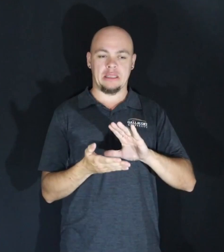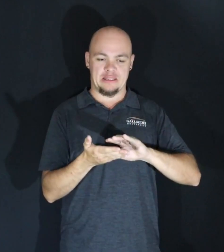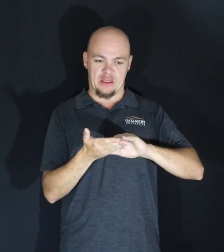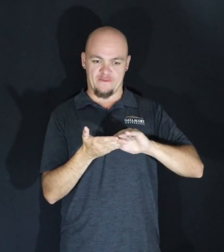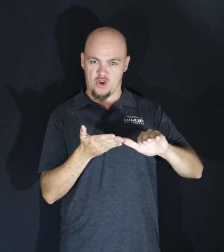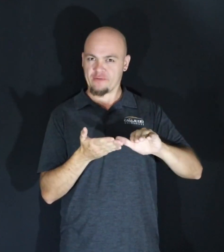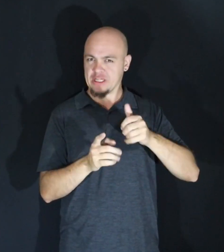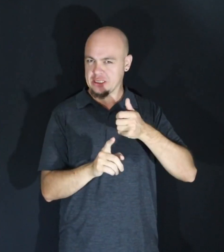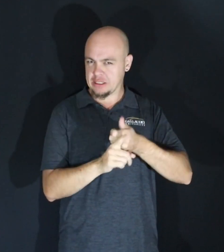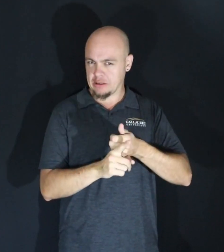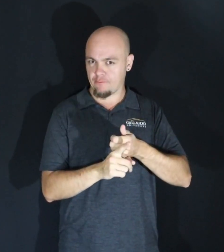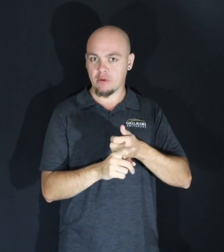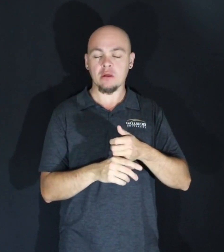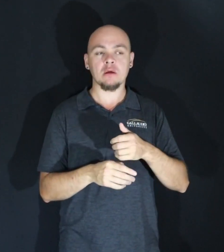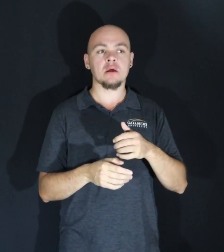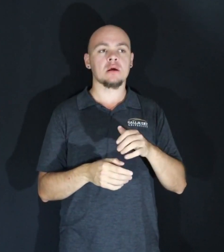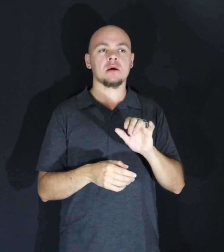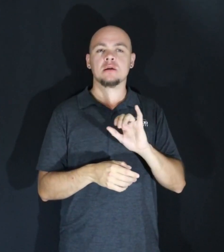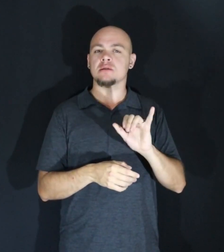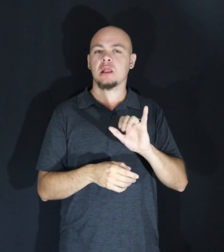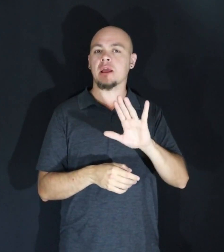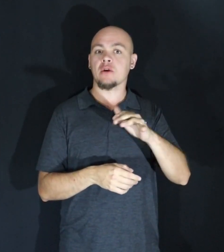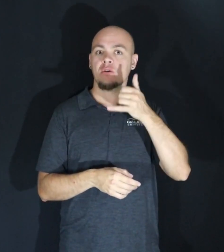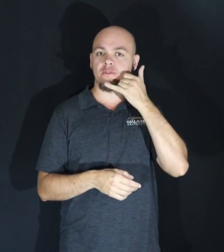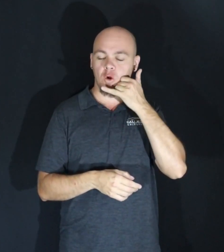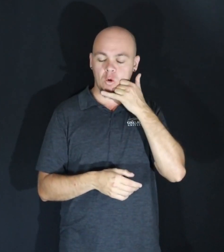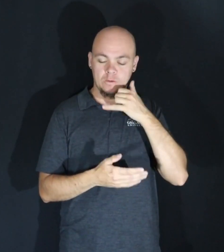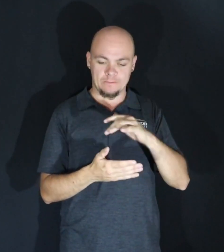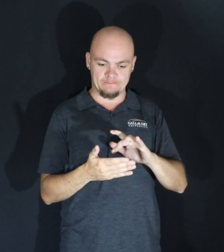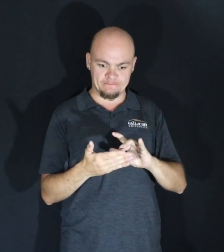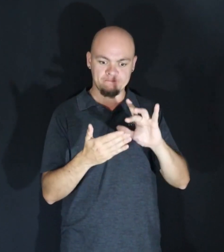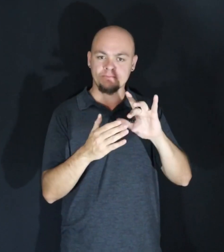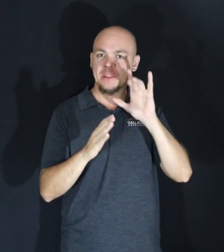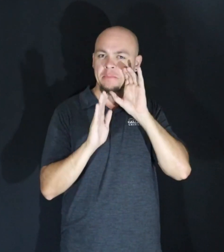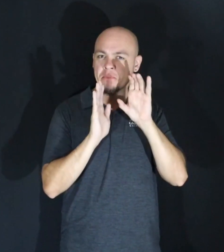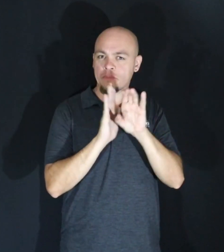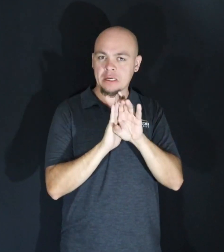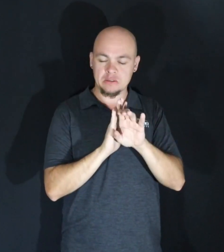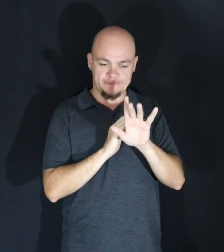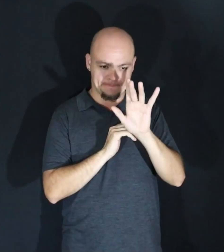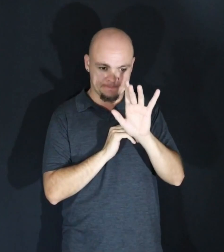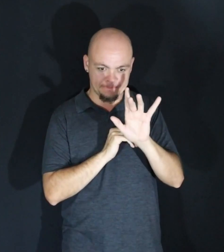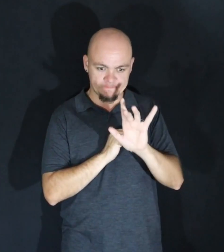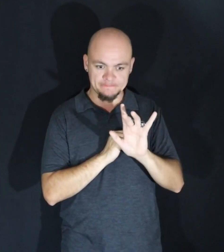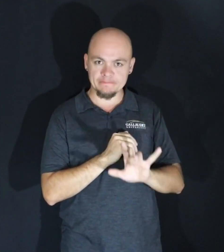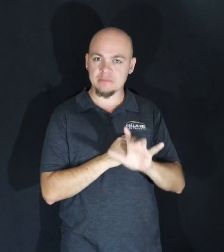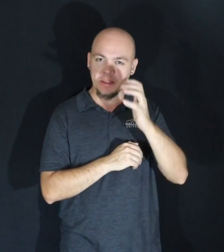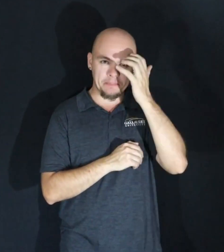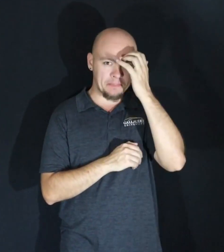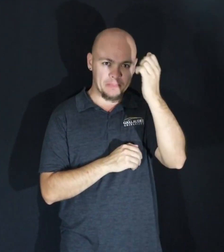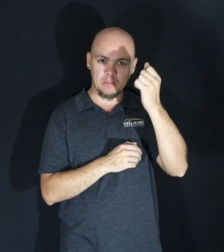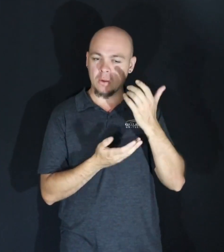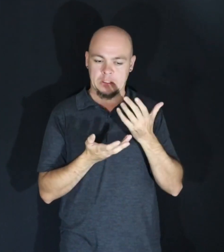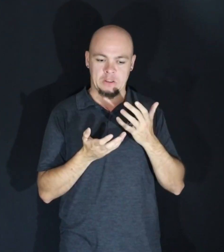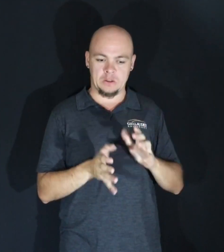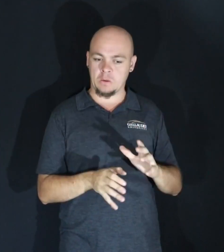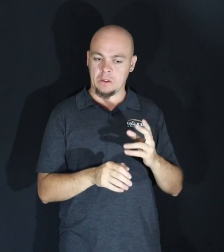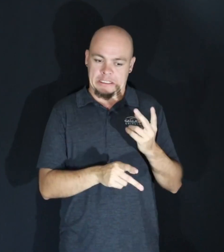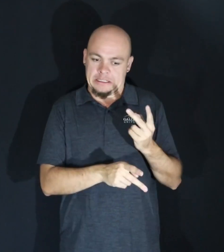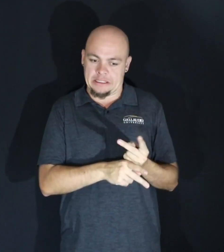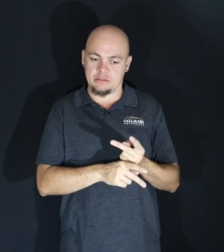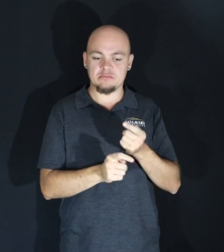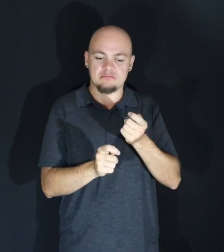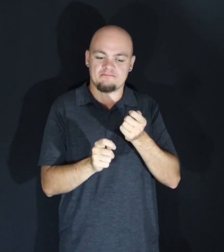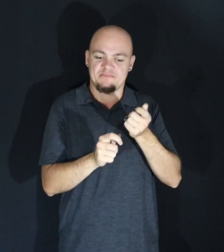forgiveness. The release is like going into your phone, pulling up your photos, selecting the memories that you don't want to remember, and deleting